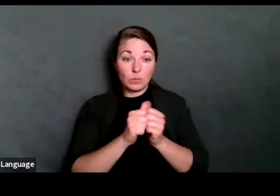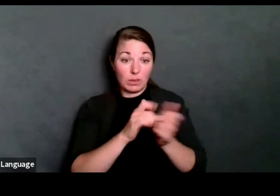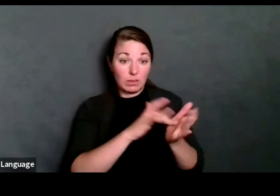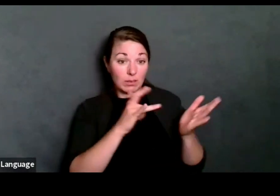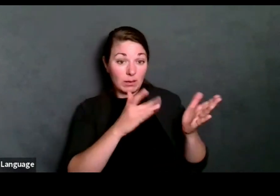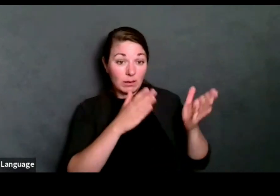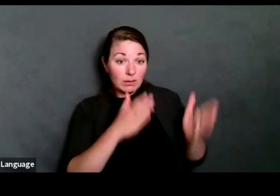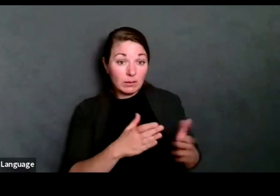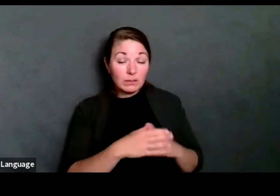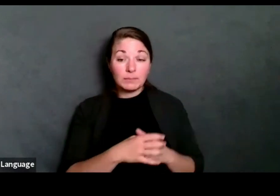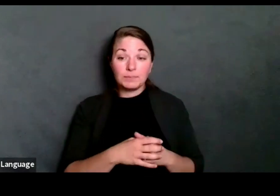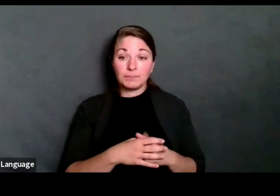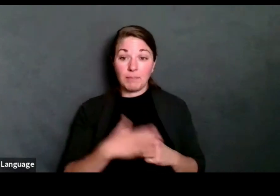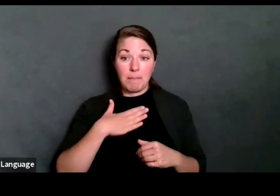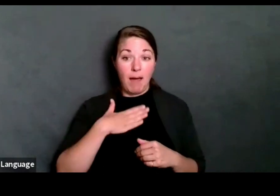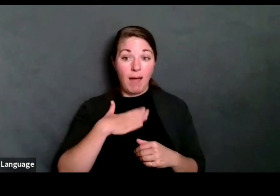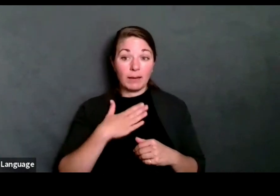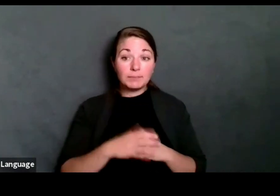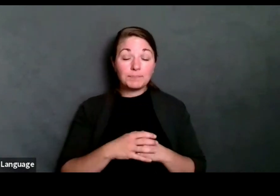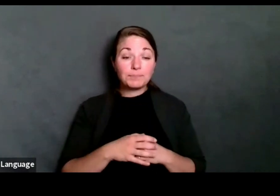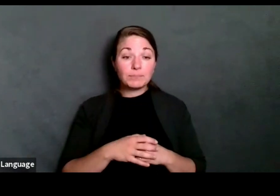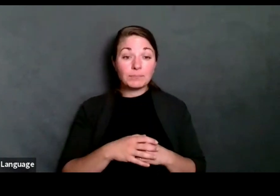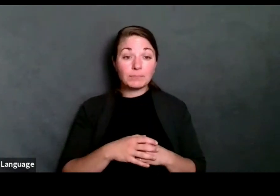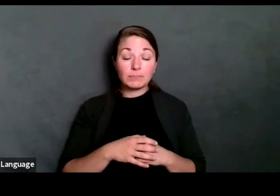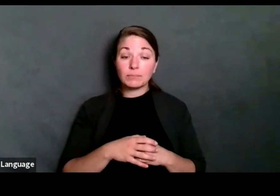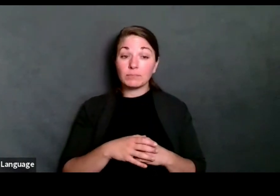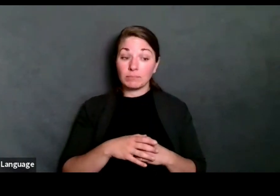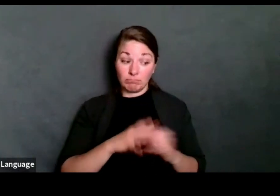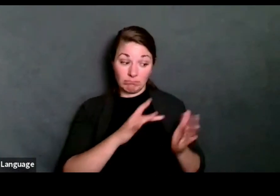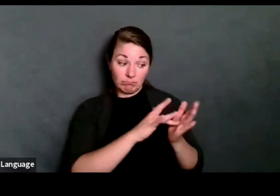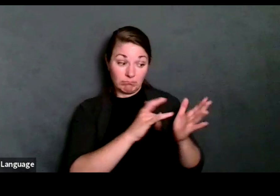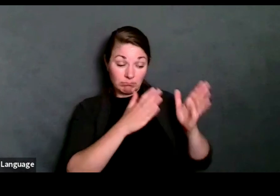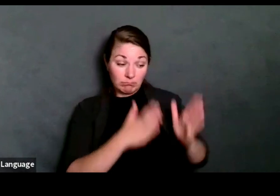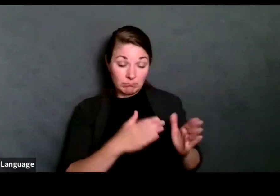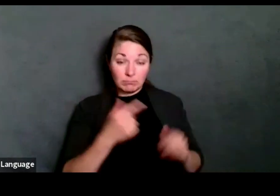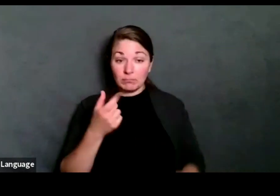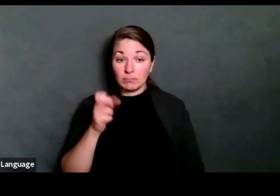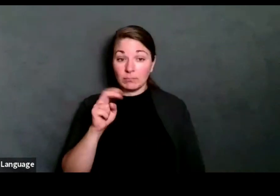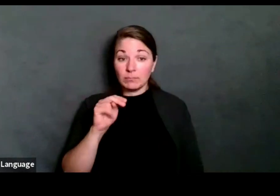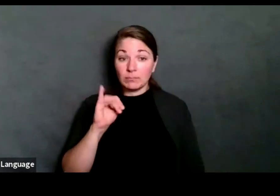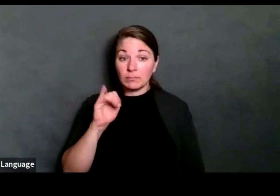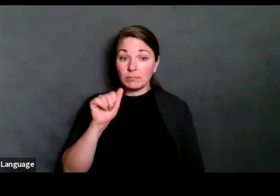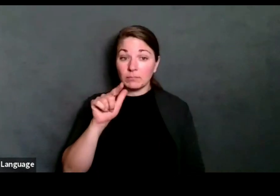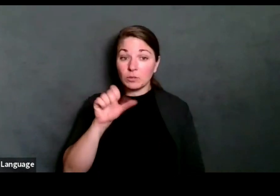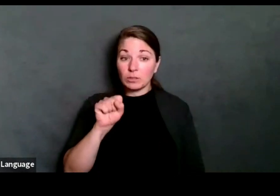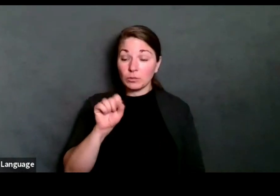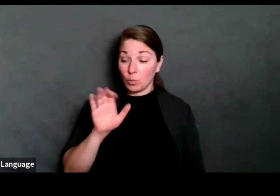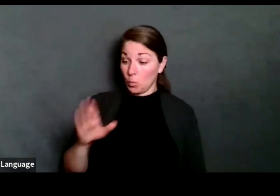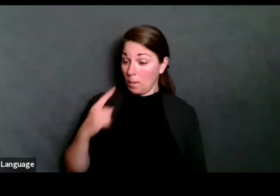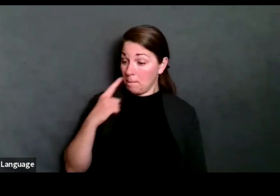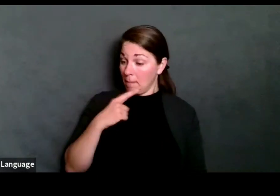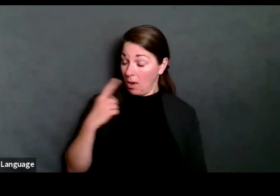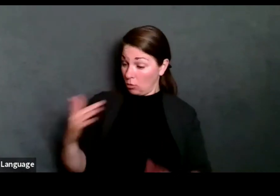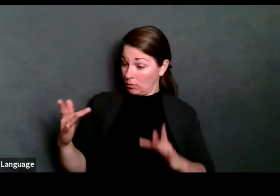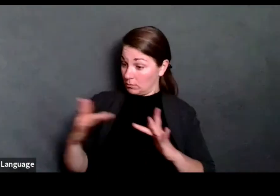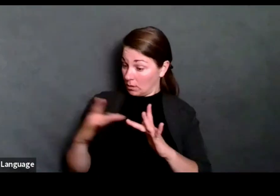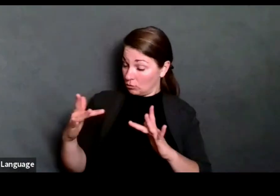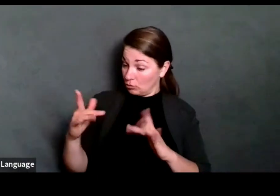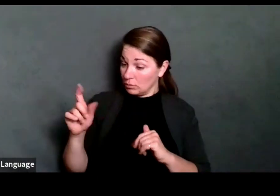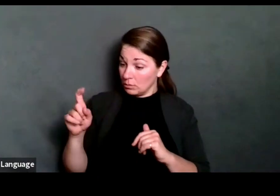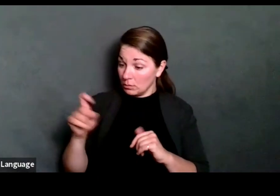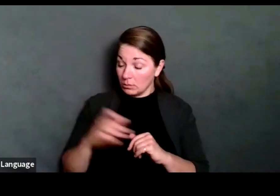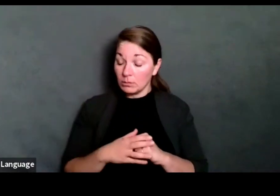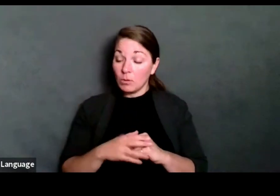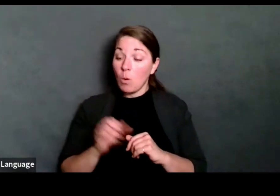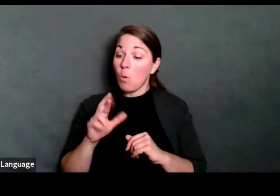my version. Was there contact between the perpetrator's genitals and your mouth? How about between the